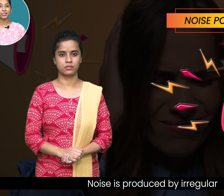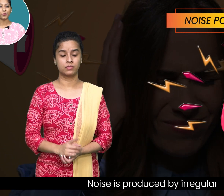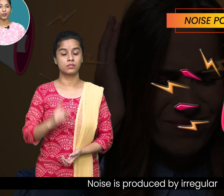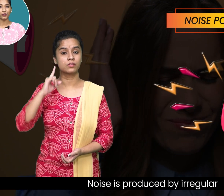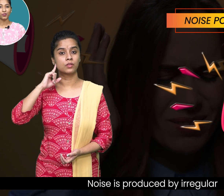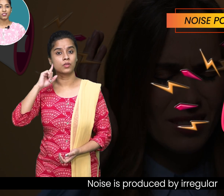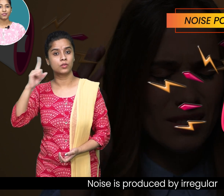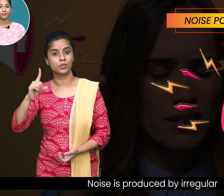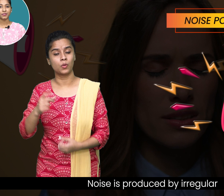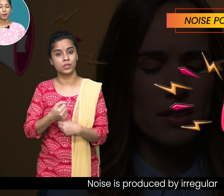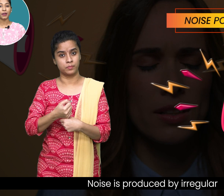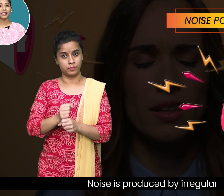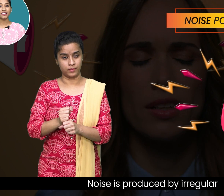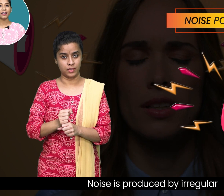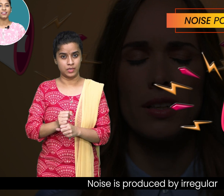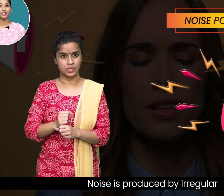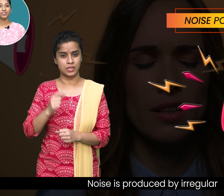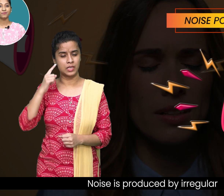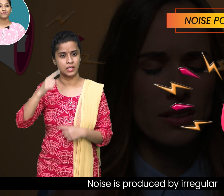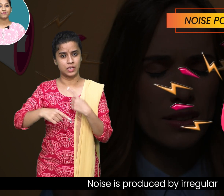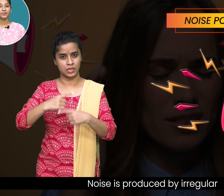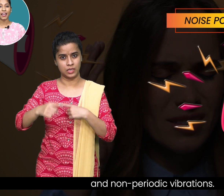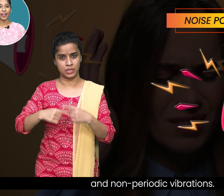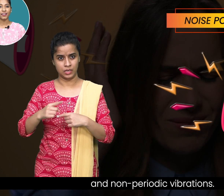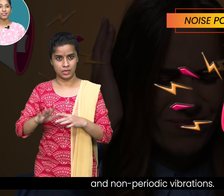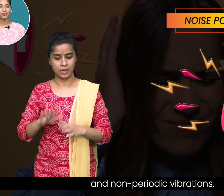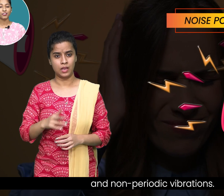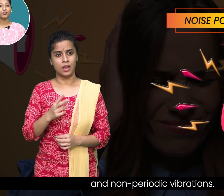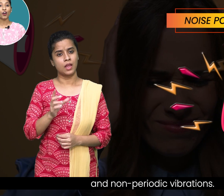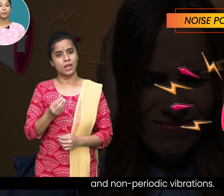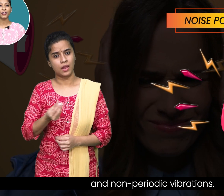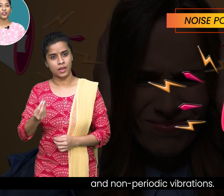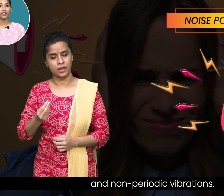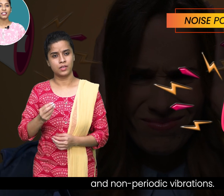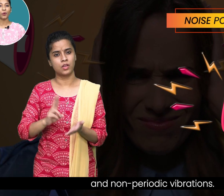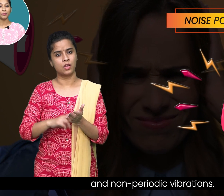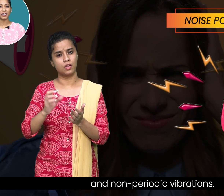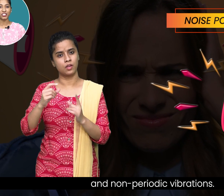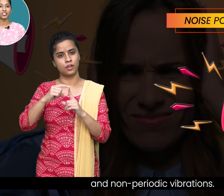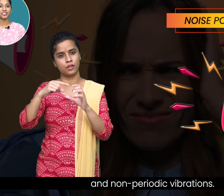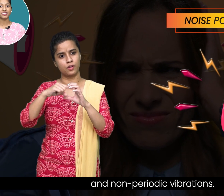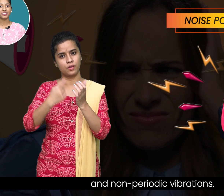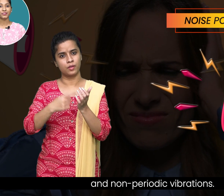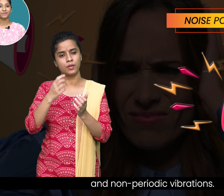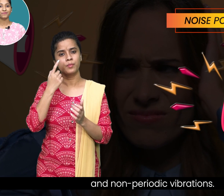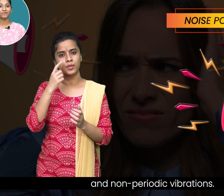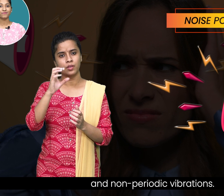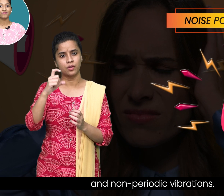Noise is produced by irregular and non-periodic